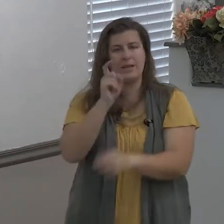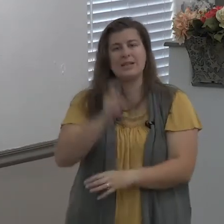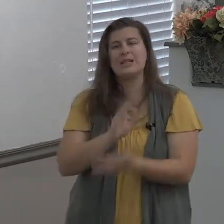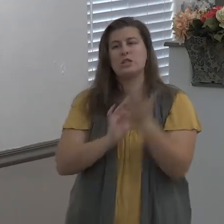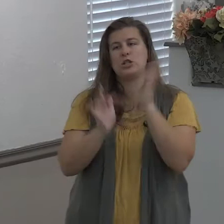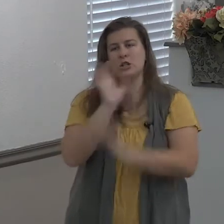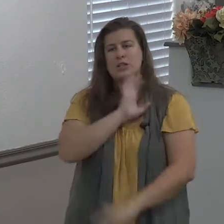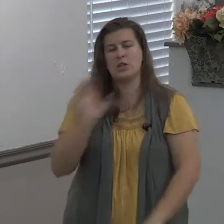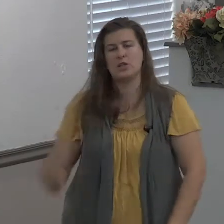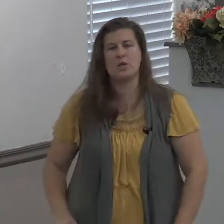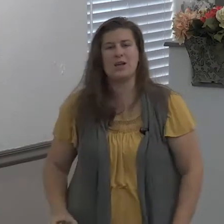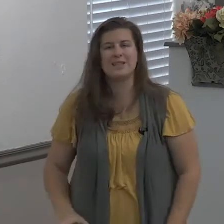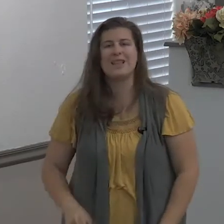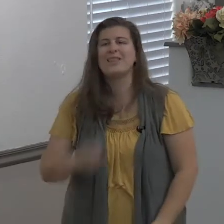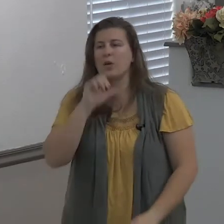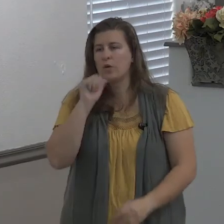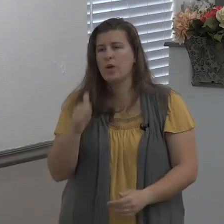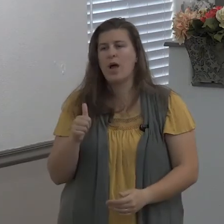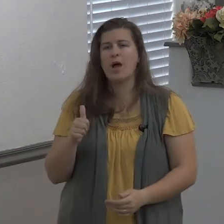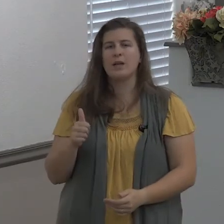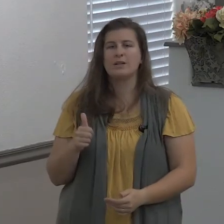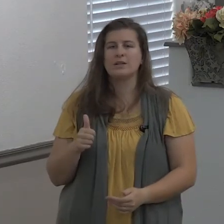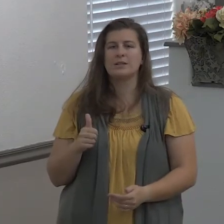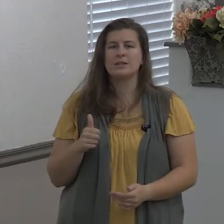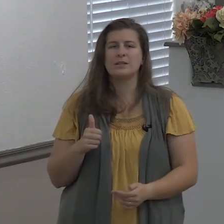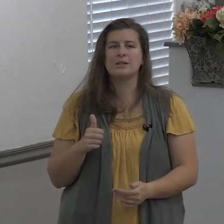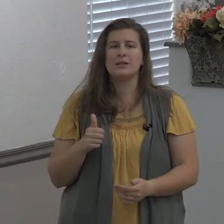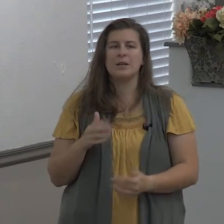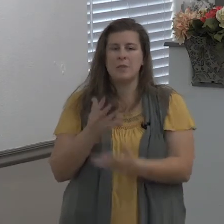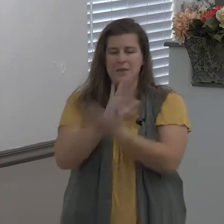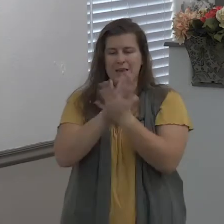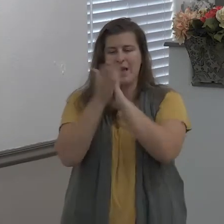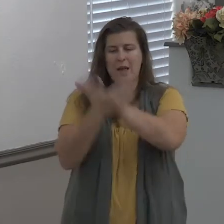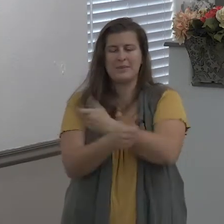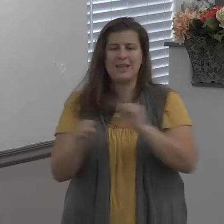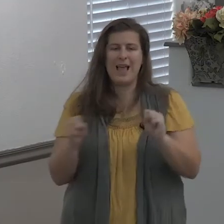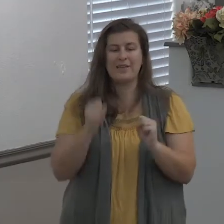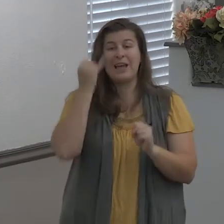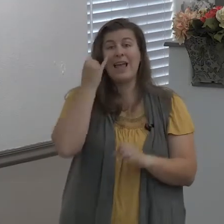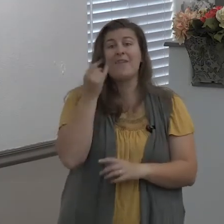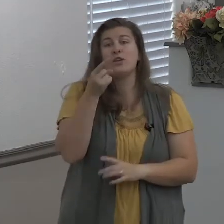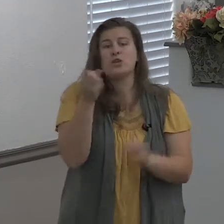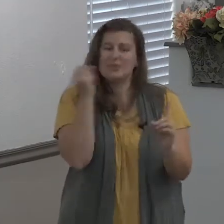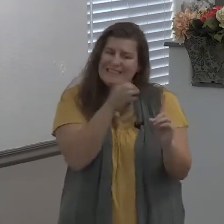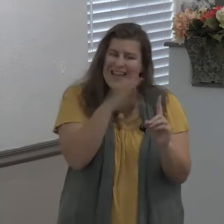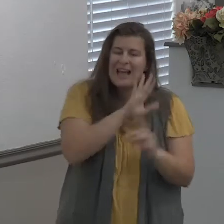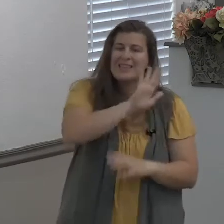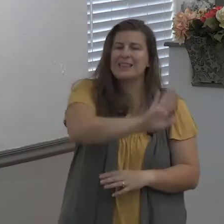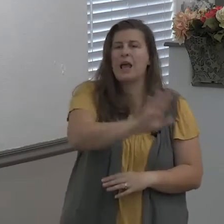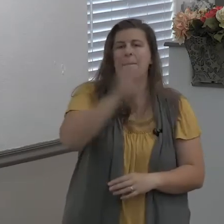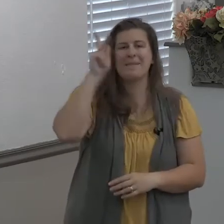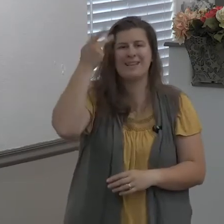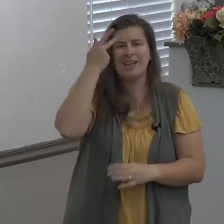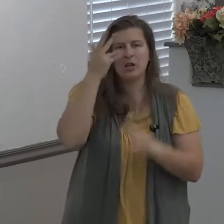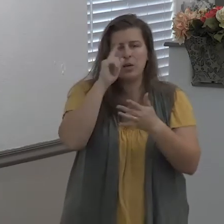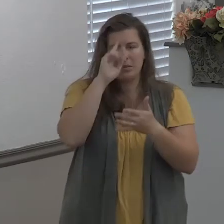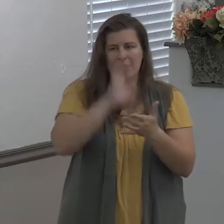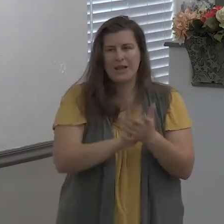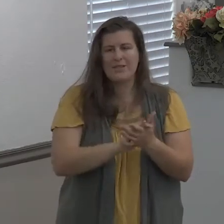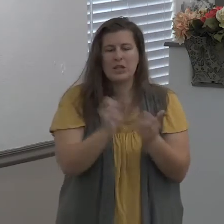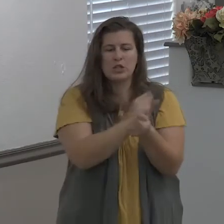need Jesus Christ. Your family members need Jesus Christ. And they're not going to get there by you attacking their political